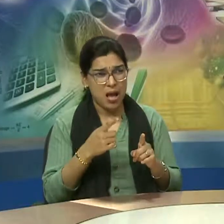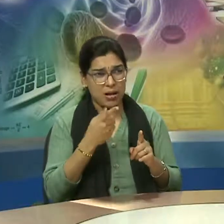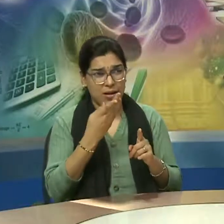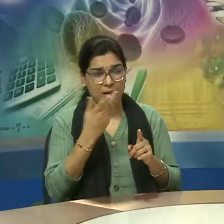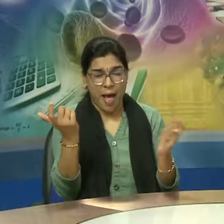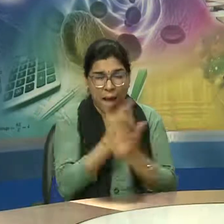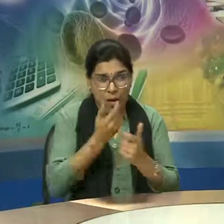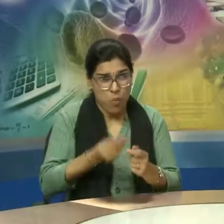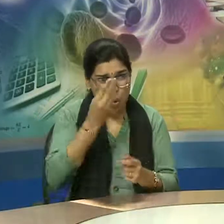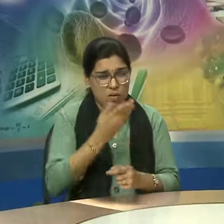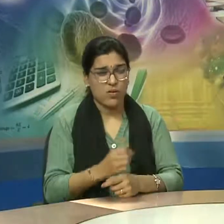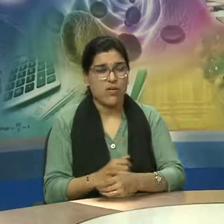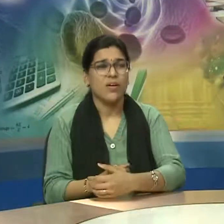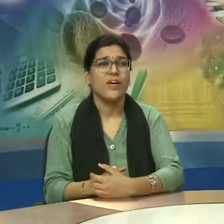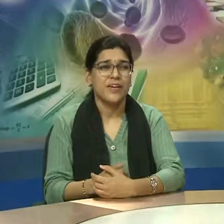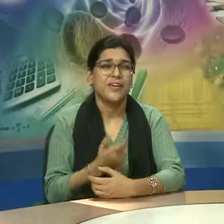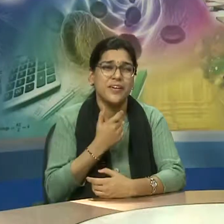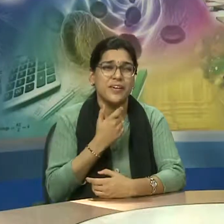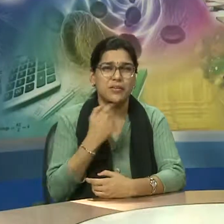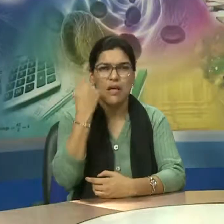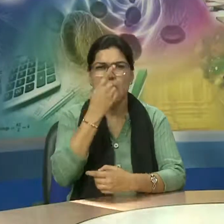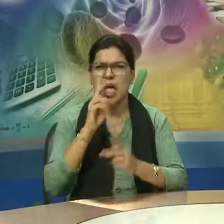eyes and hearts.